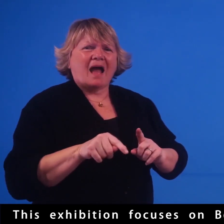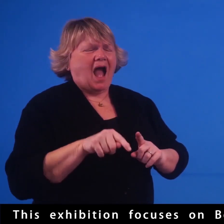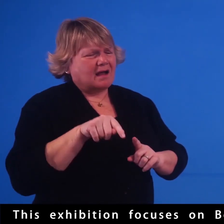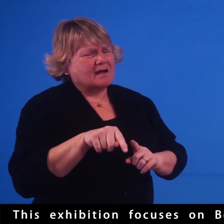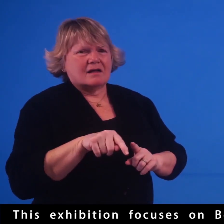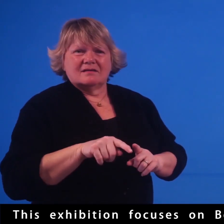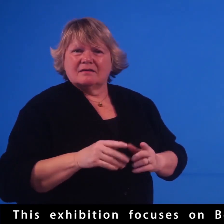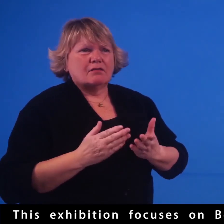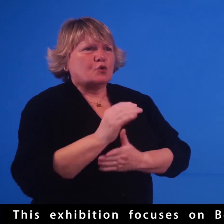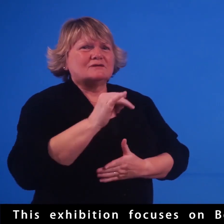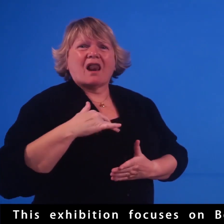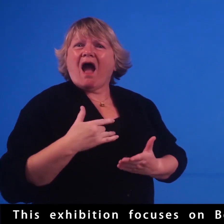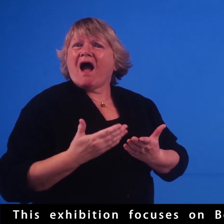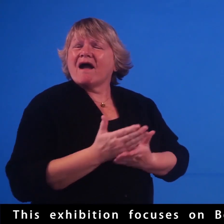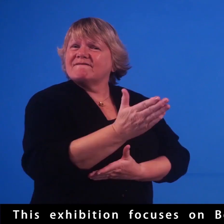it throughout his life.